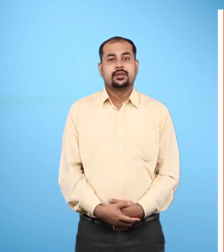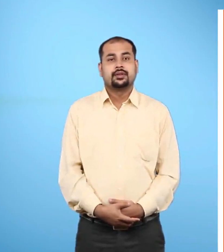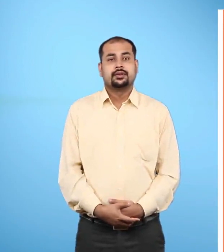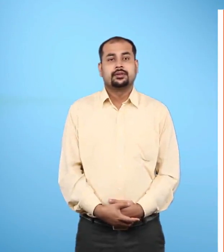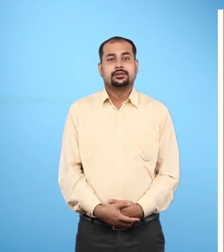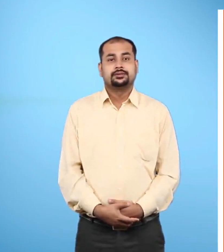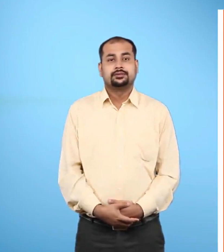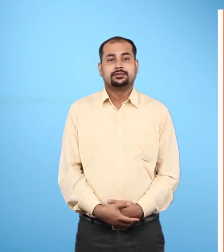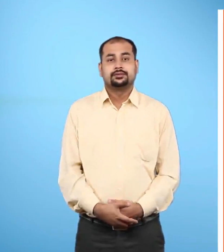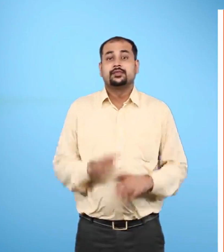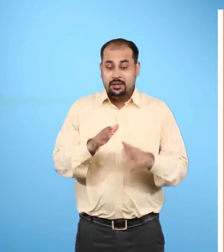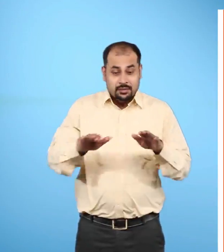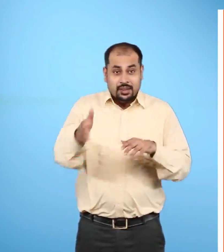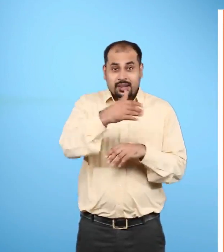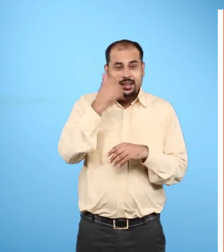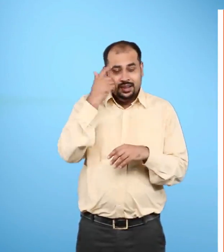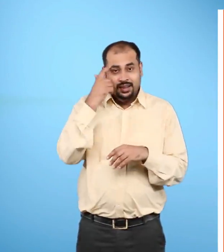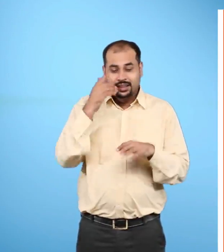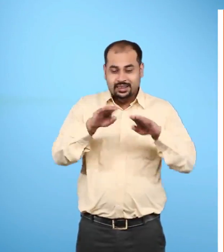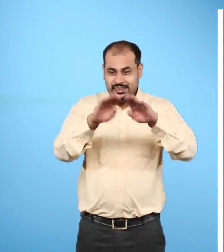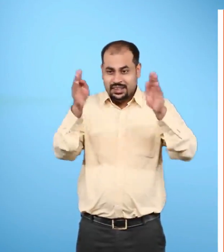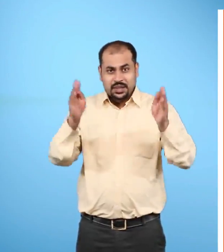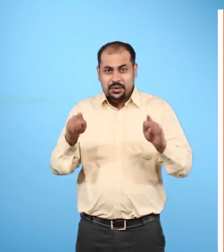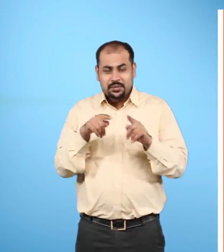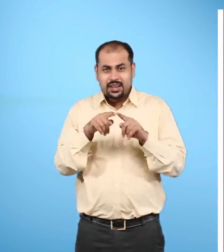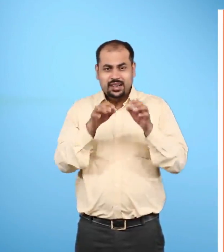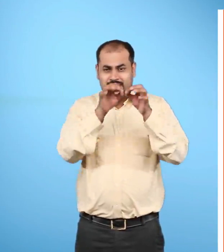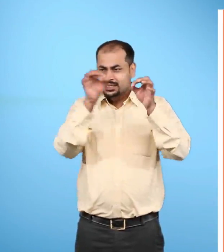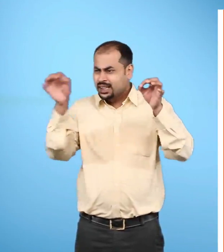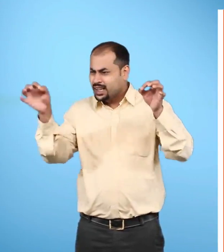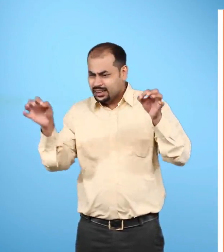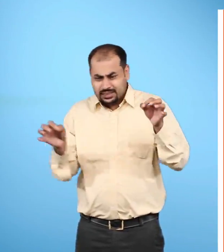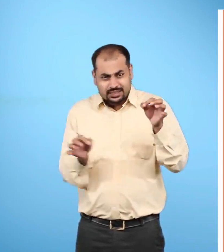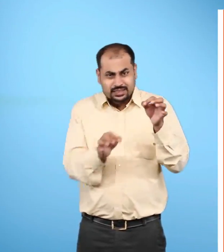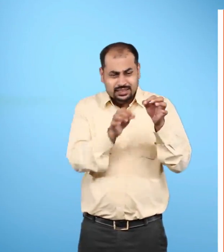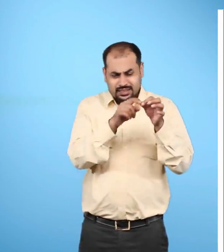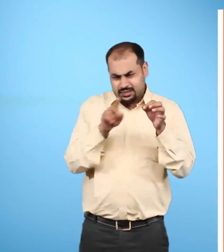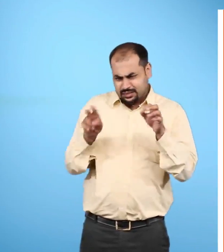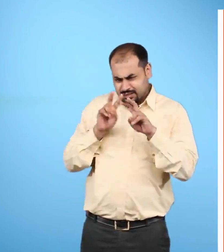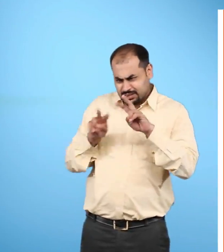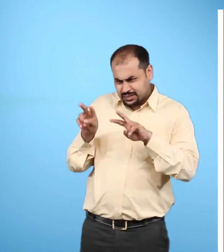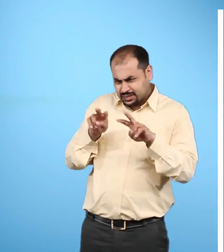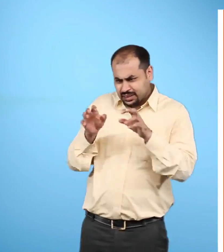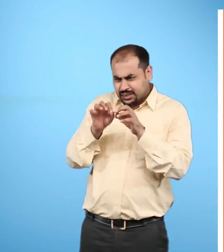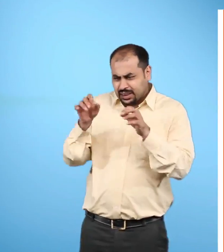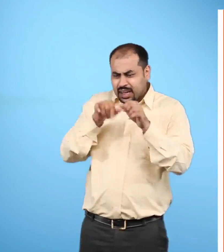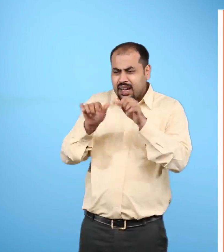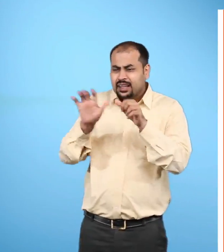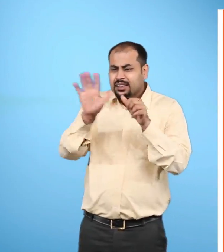They can also be asked to check their guesses by measuring the dimensions of the shapes. In case of curved